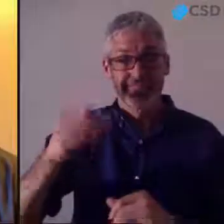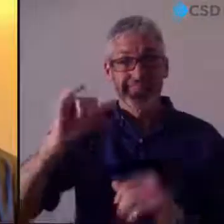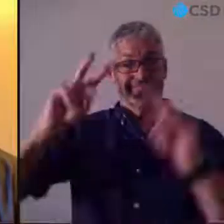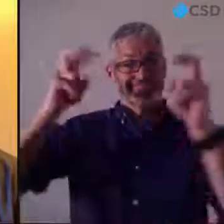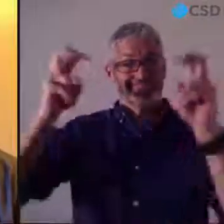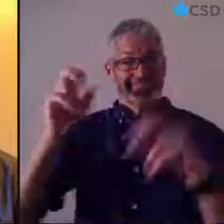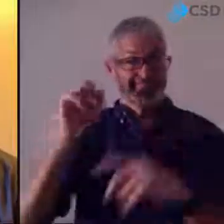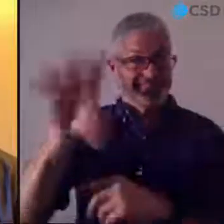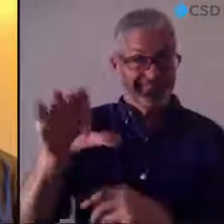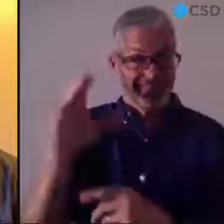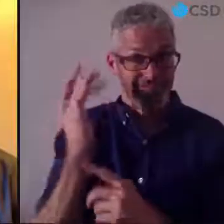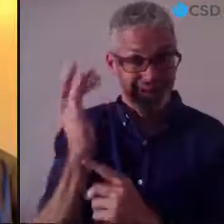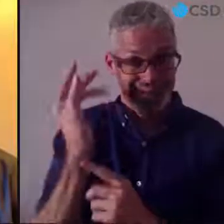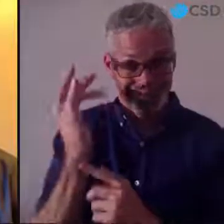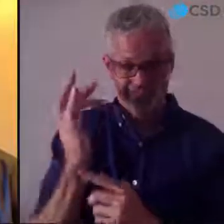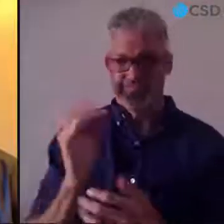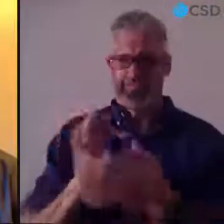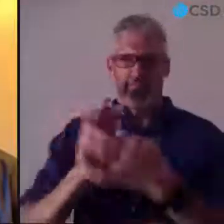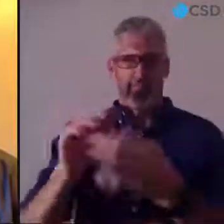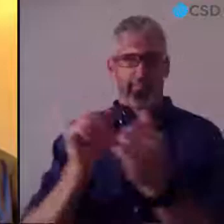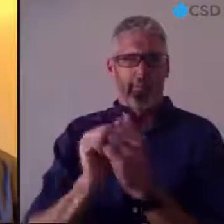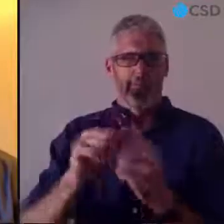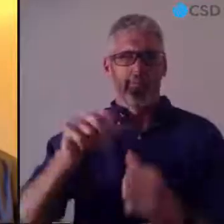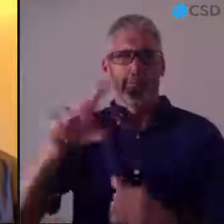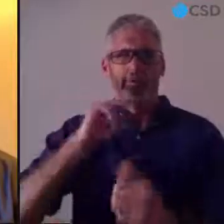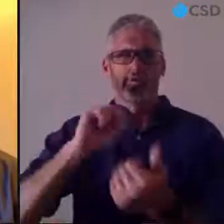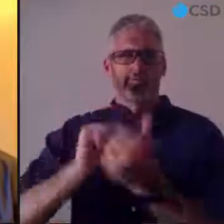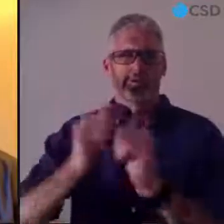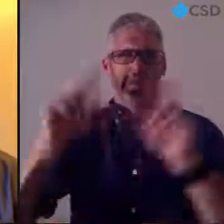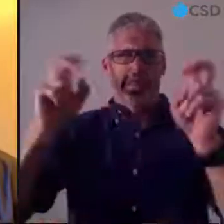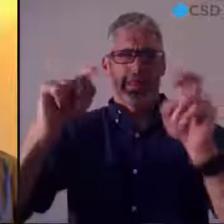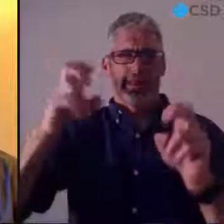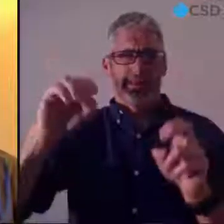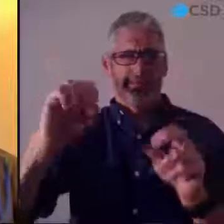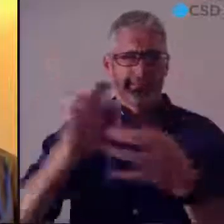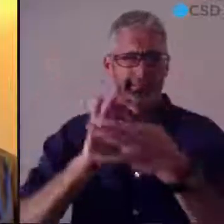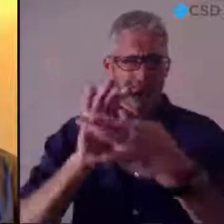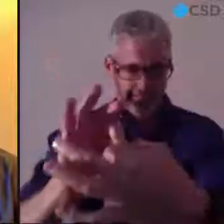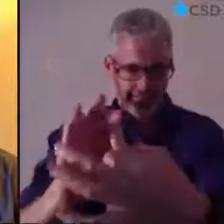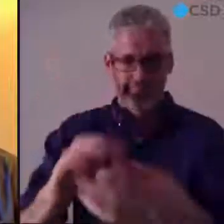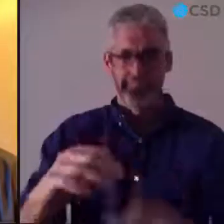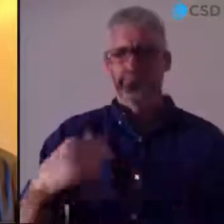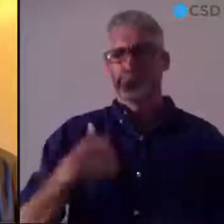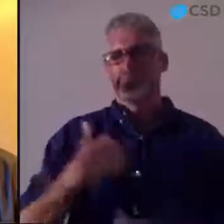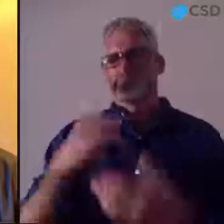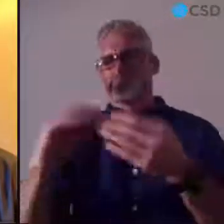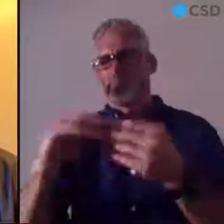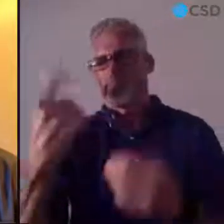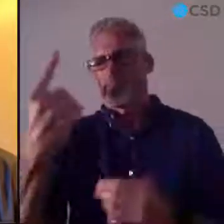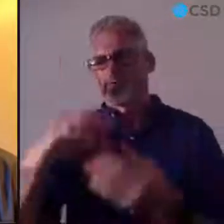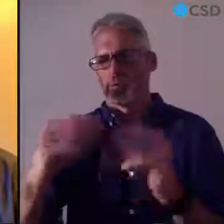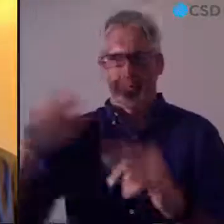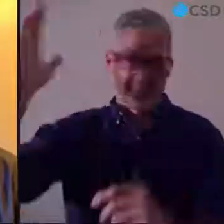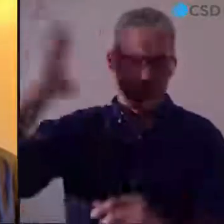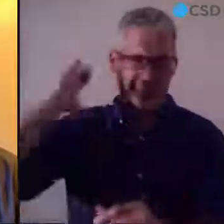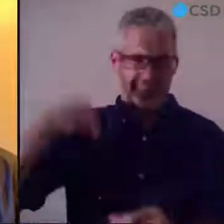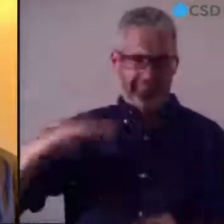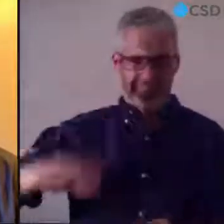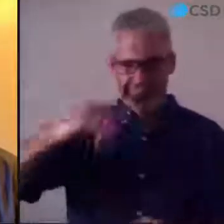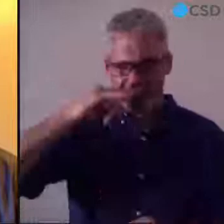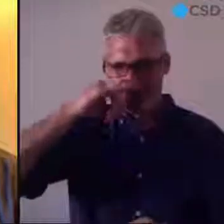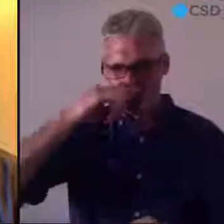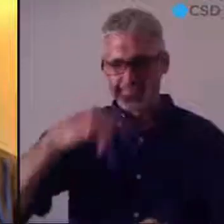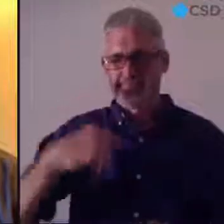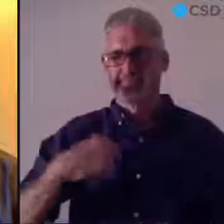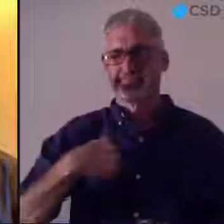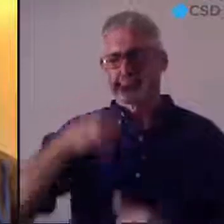you could become hearing? That idea has come out in correlation with the theme, and